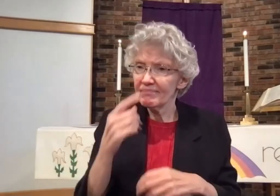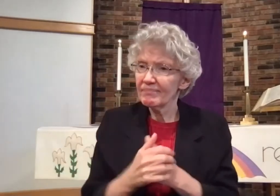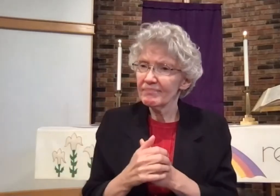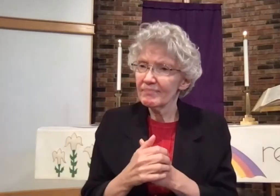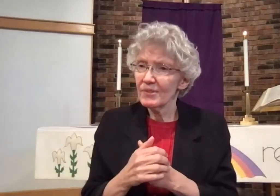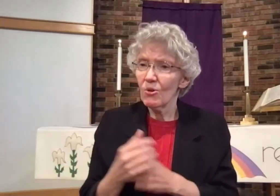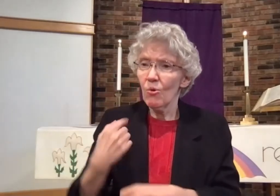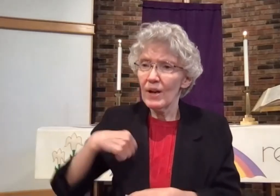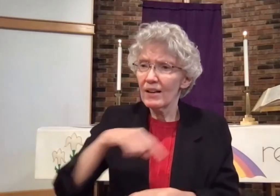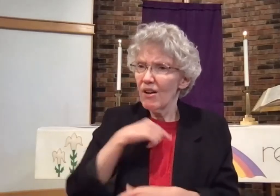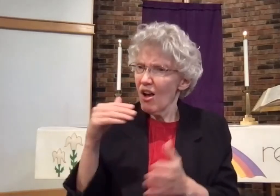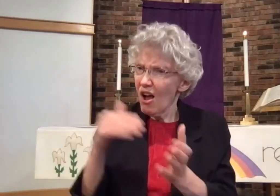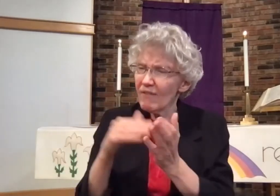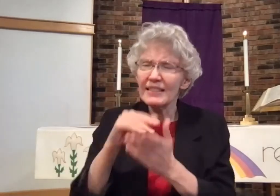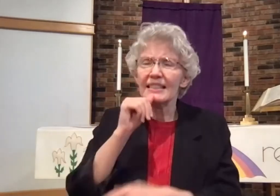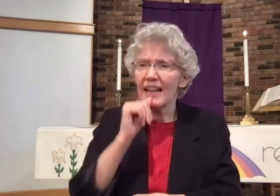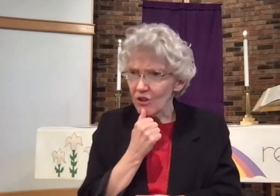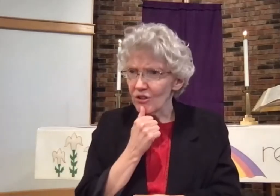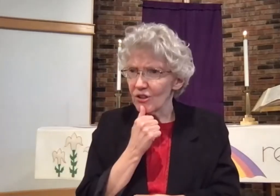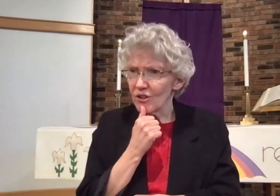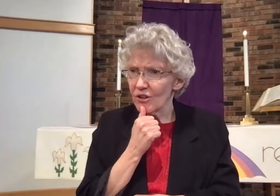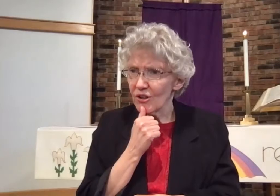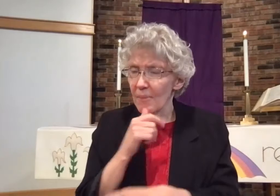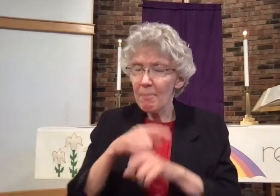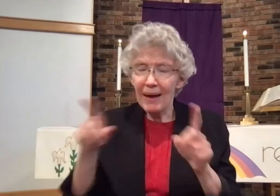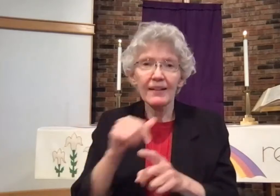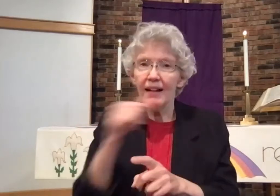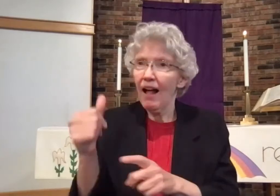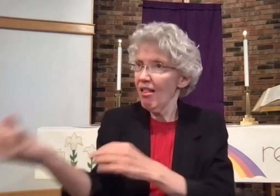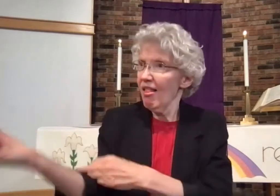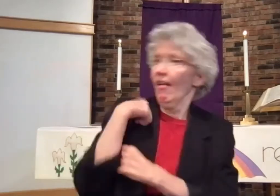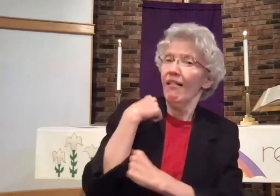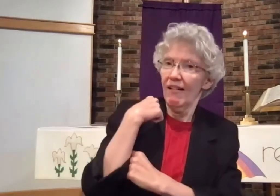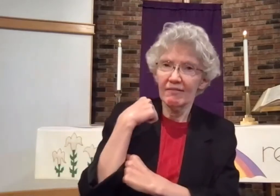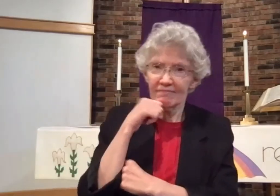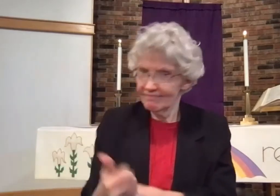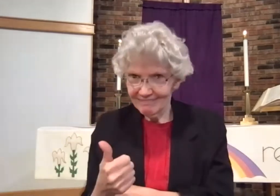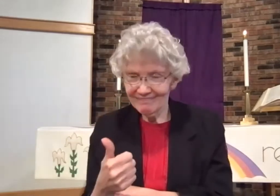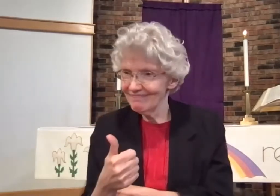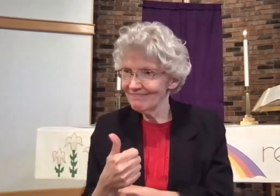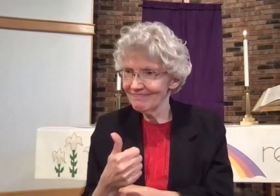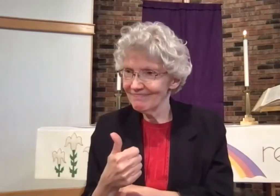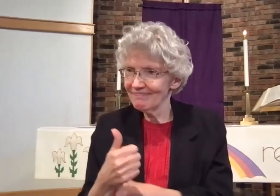and 9. And they say, "We are afflicted in every way, but we are not